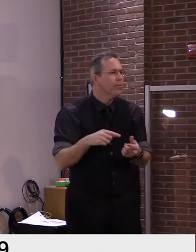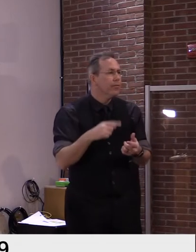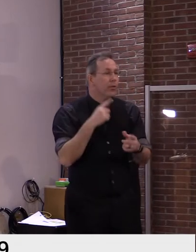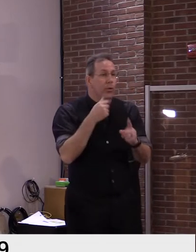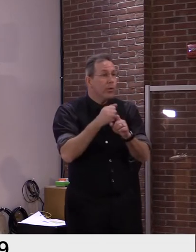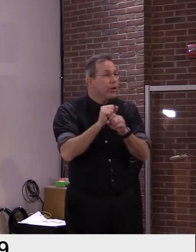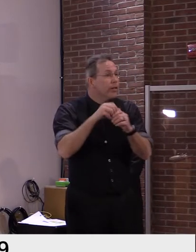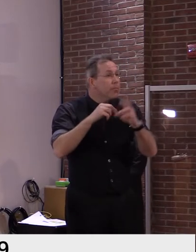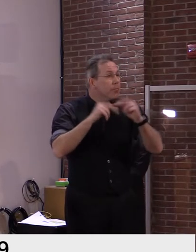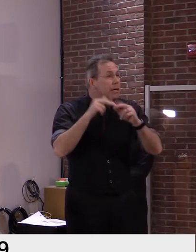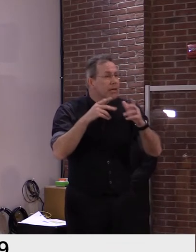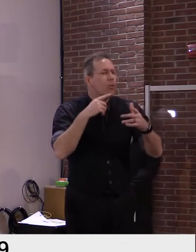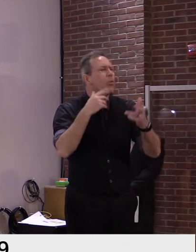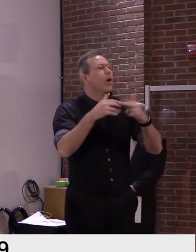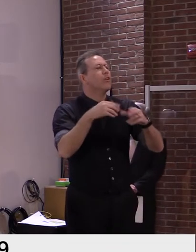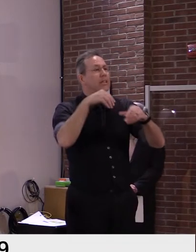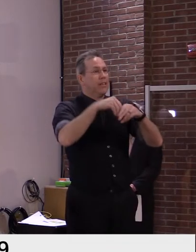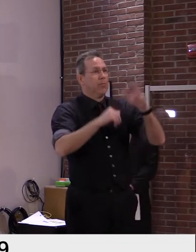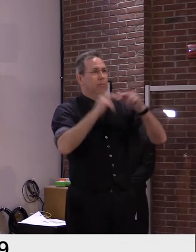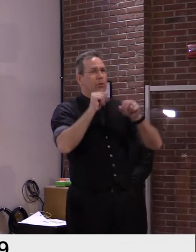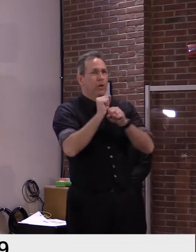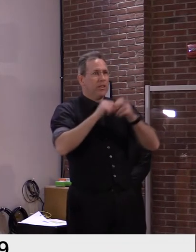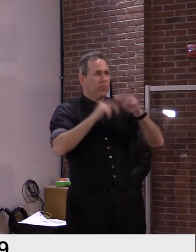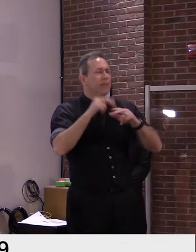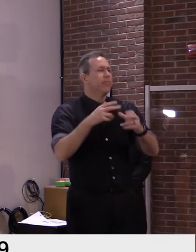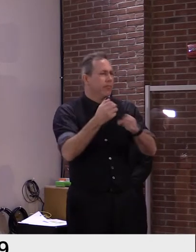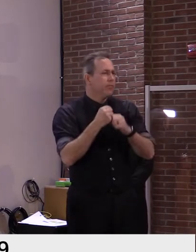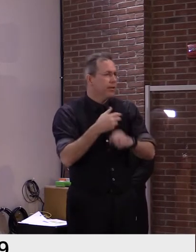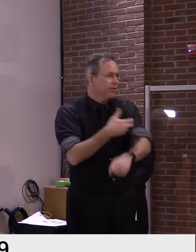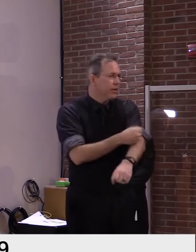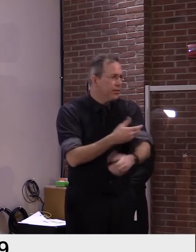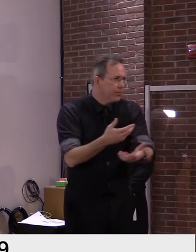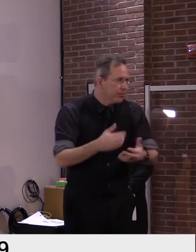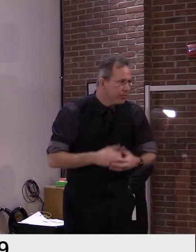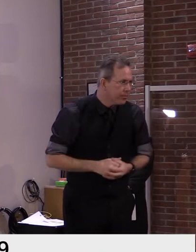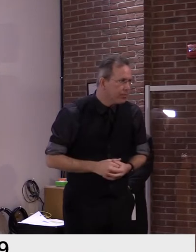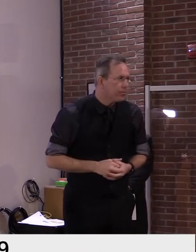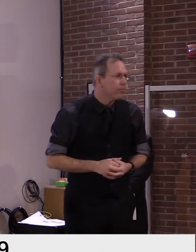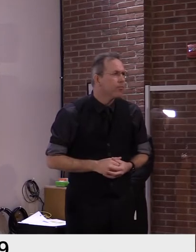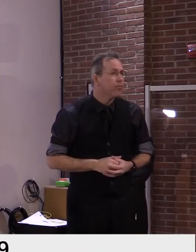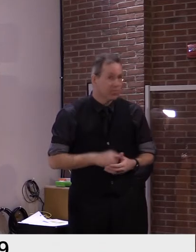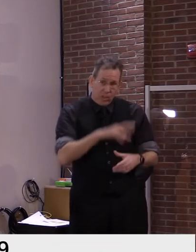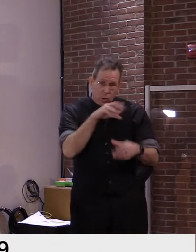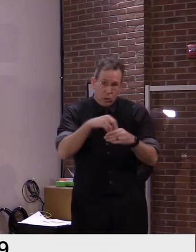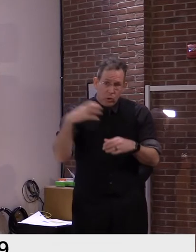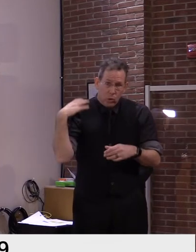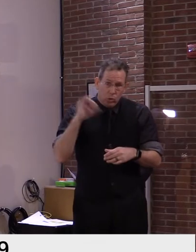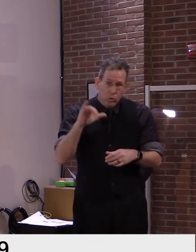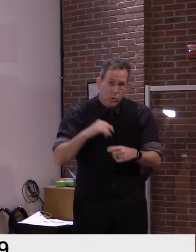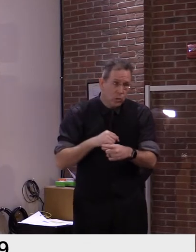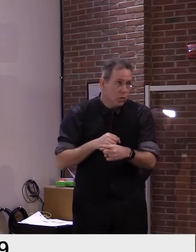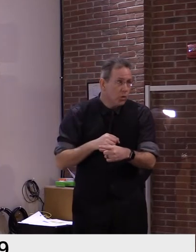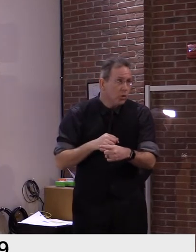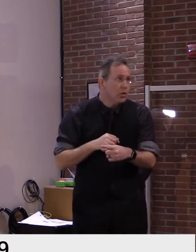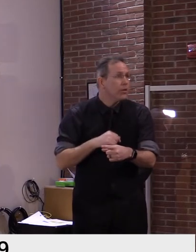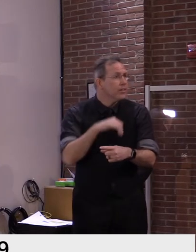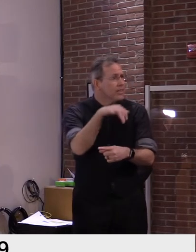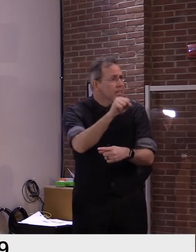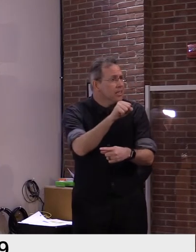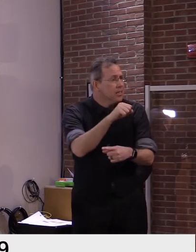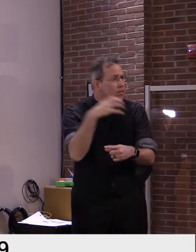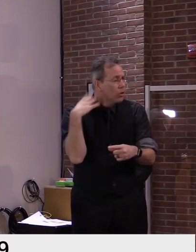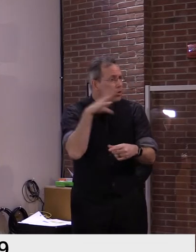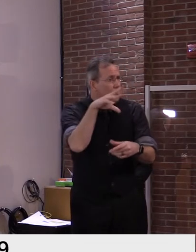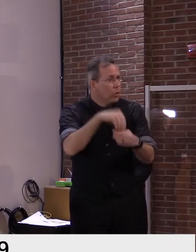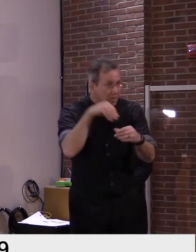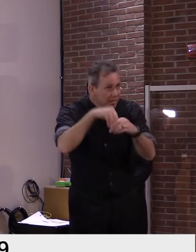So like teachers, like coaches and yes, stuff aren't going to qualify? No, they will qualify. Thank you. If